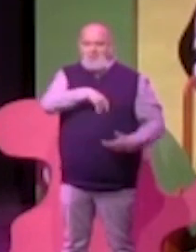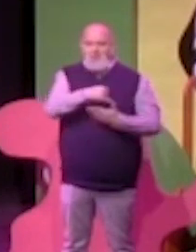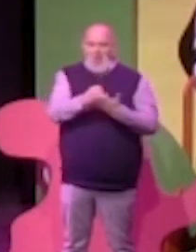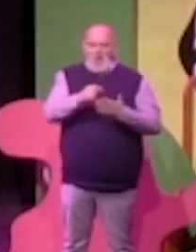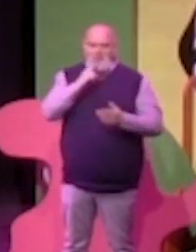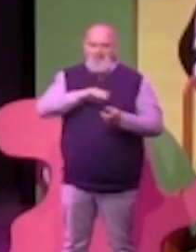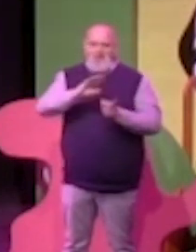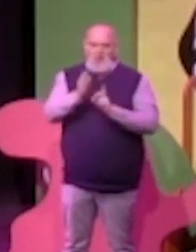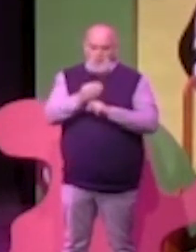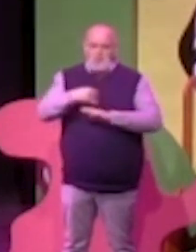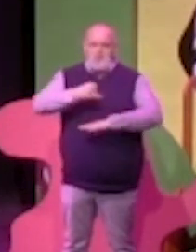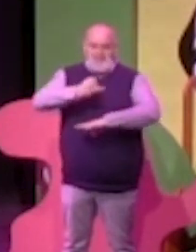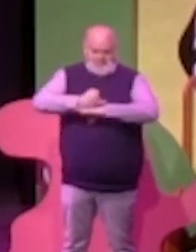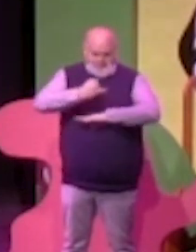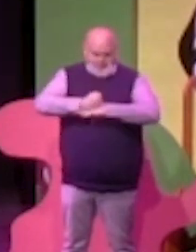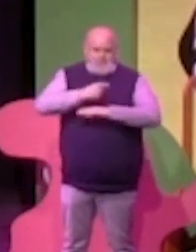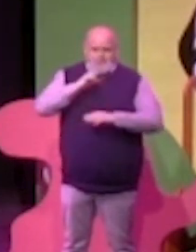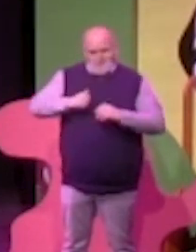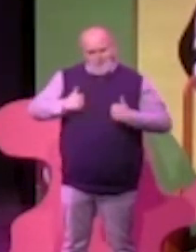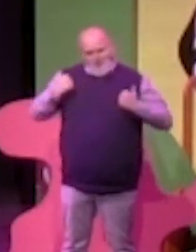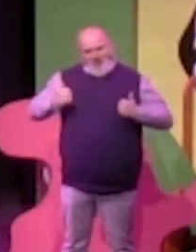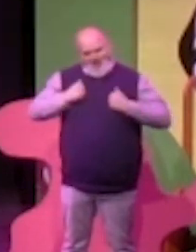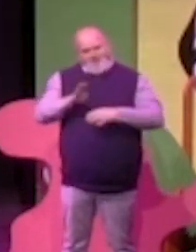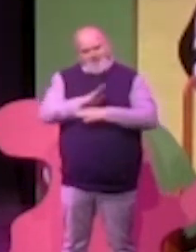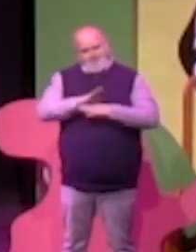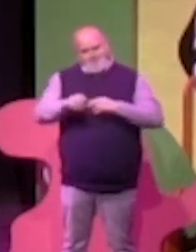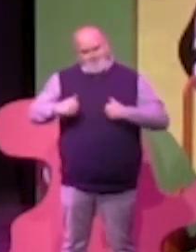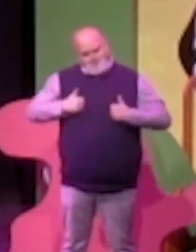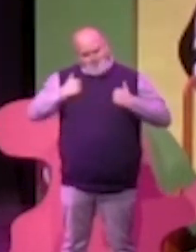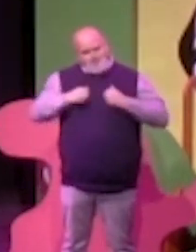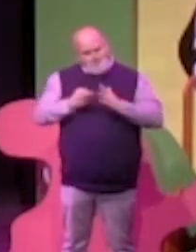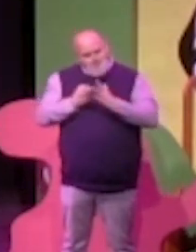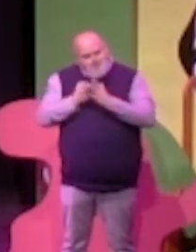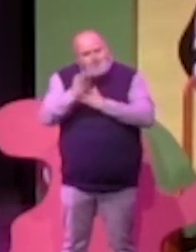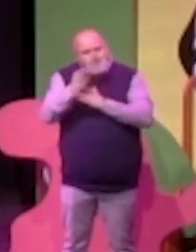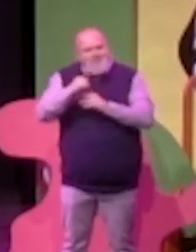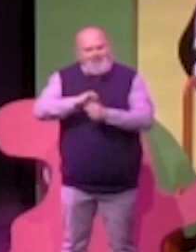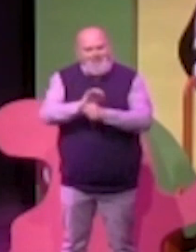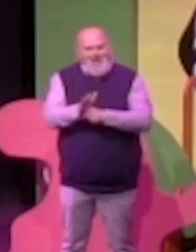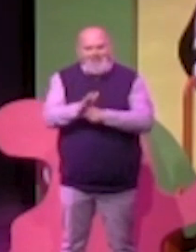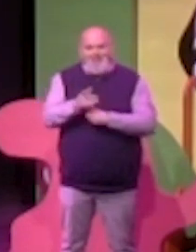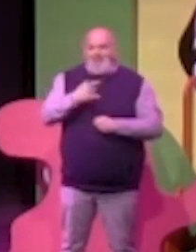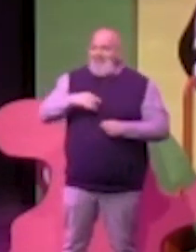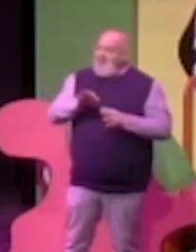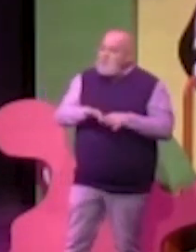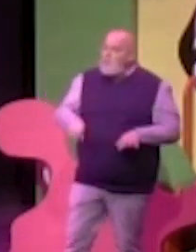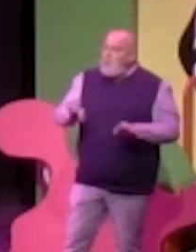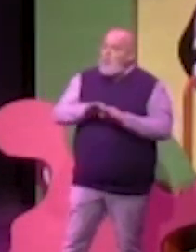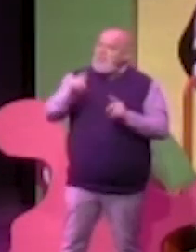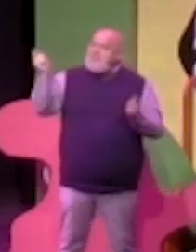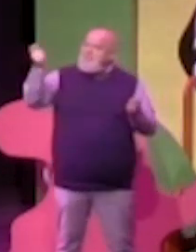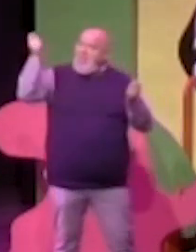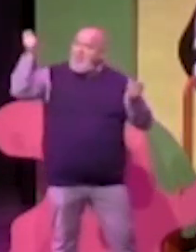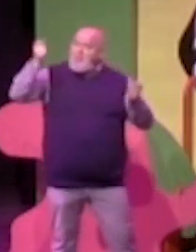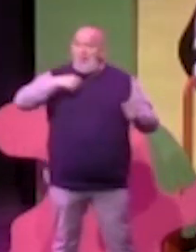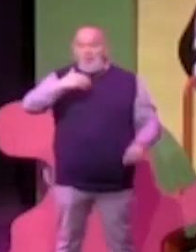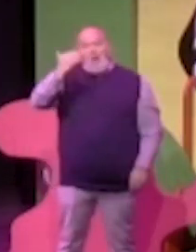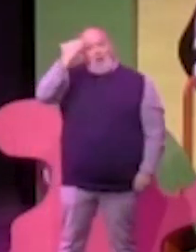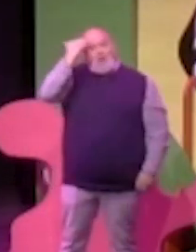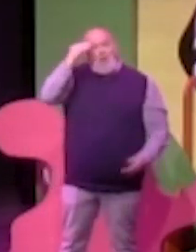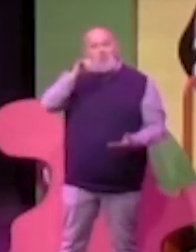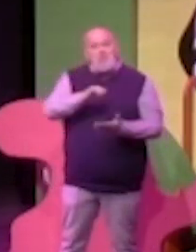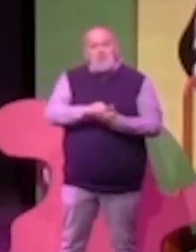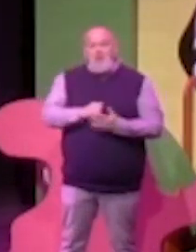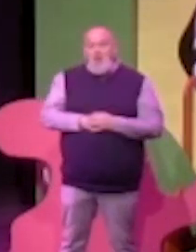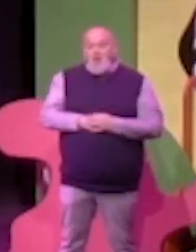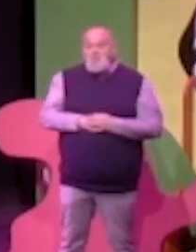culture institutions survive a pandemic. And that is worth celebrating and acknowledging. And I think we tend